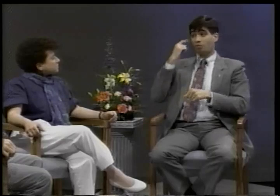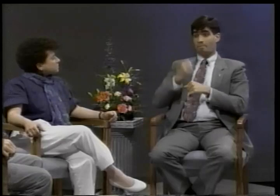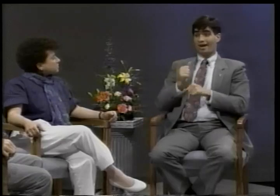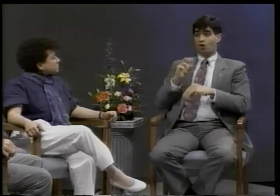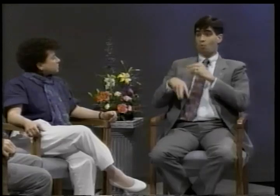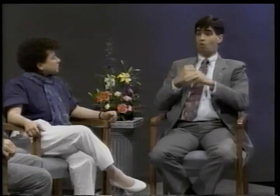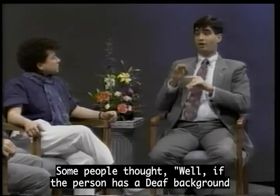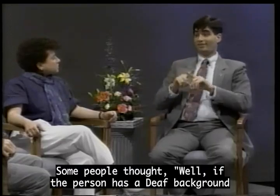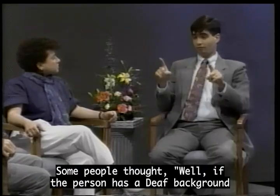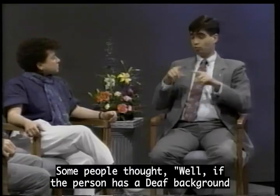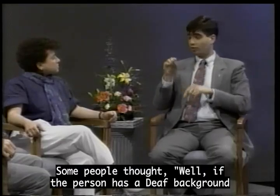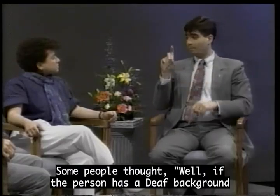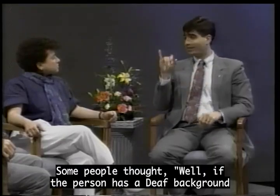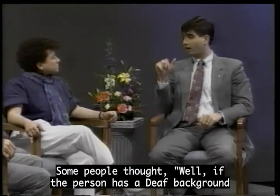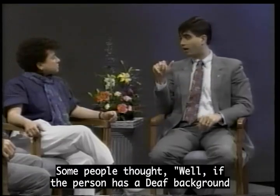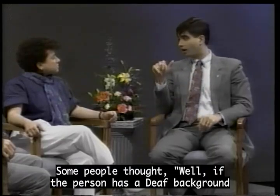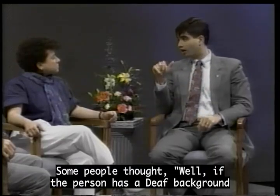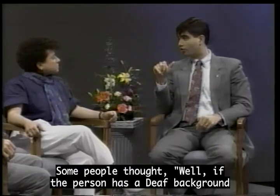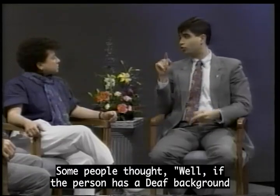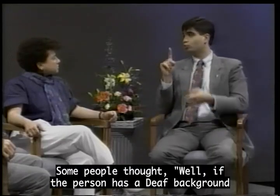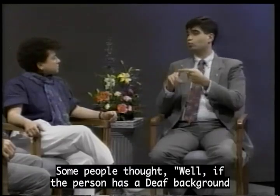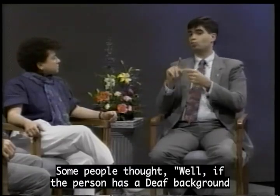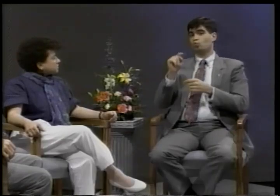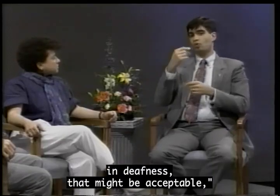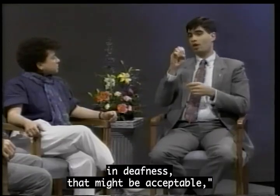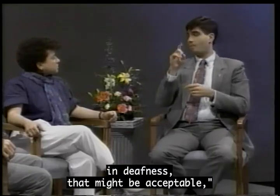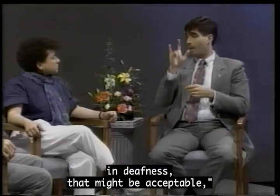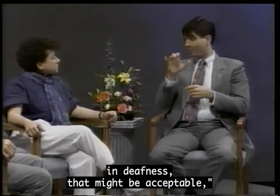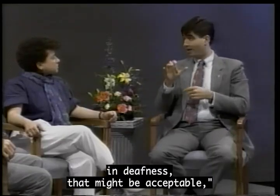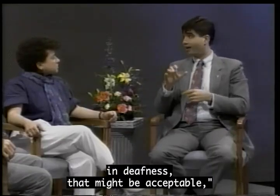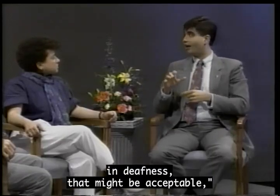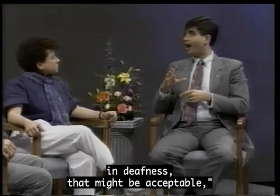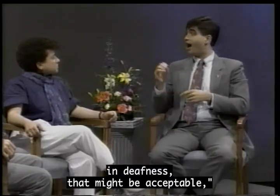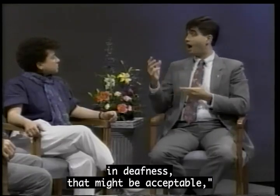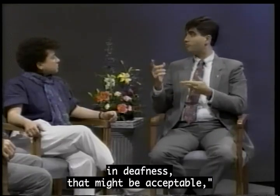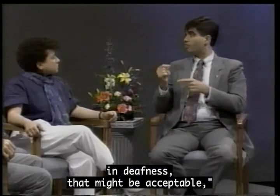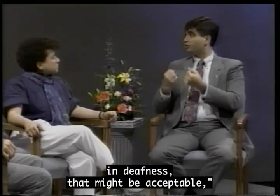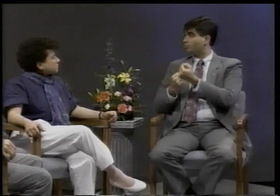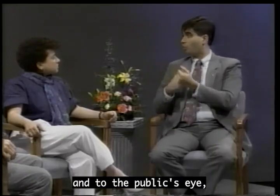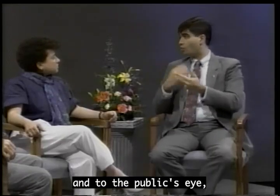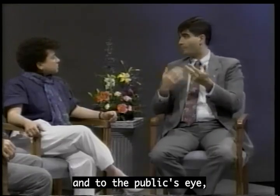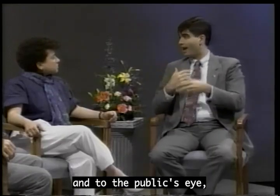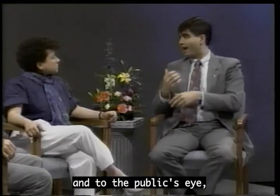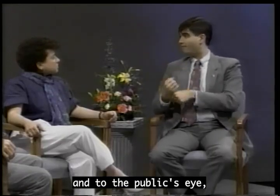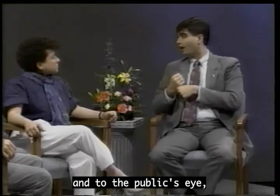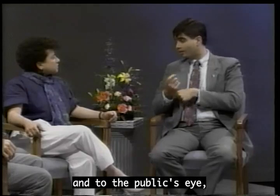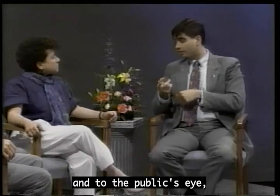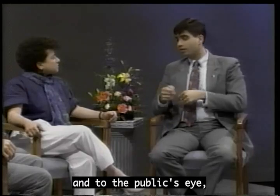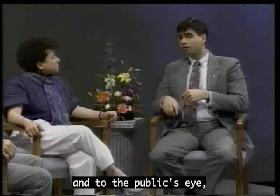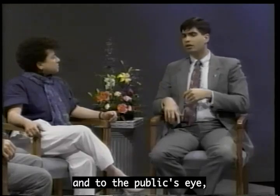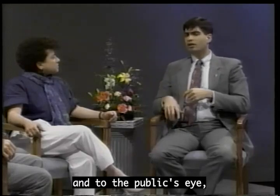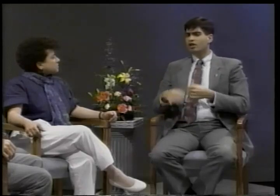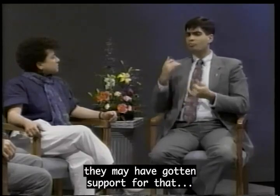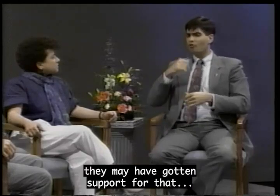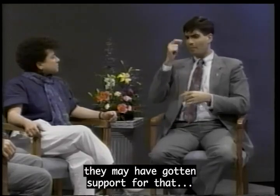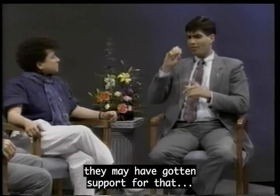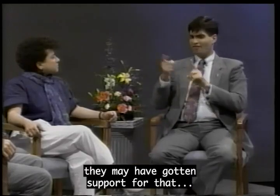Some people thought, well, if the person has a deaf background in deafness, that might be acceptable. And to the public's eye, they may have gotten support for